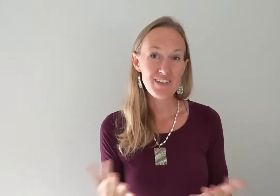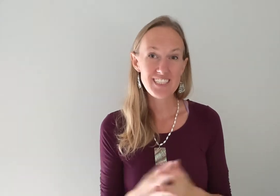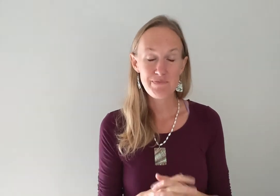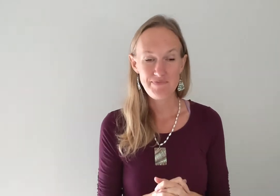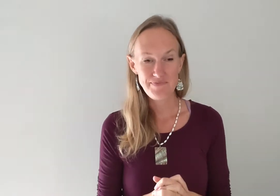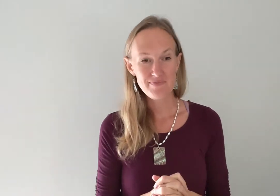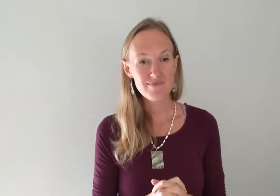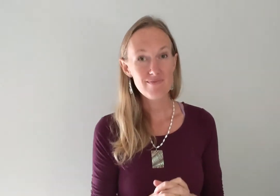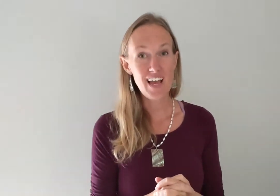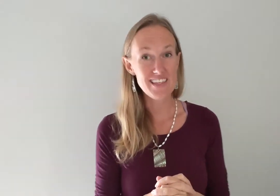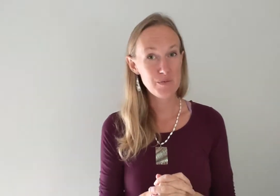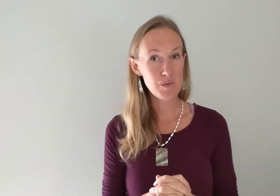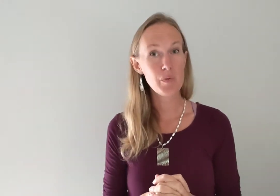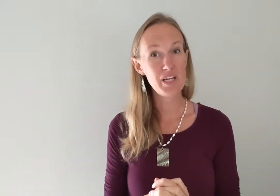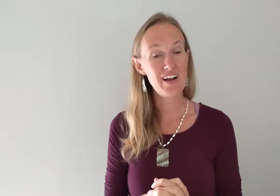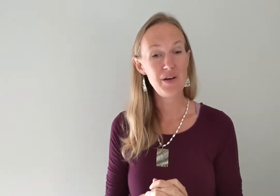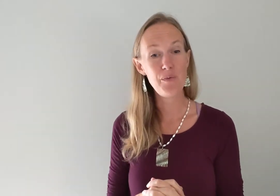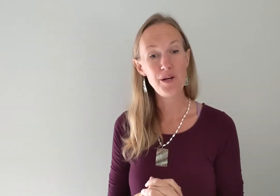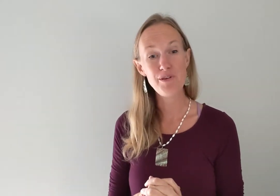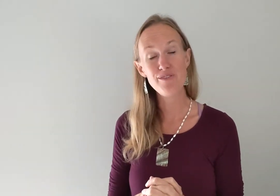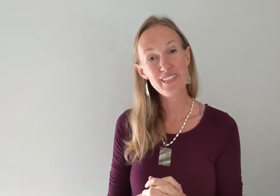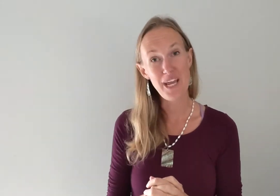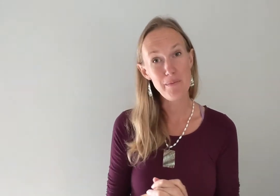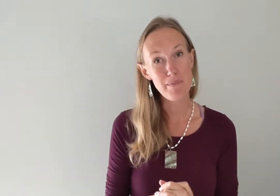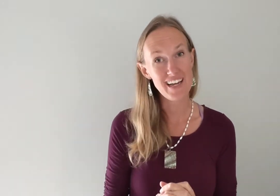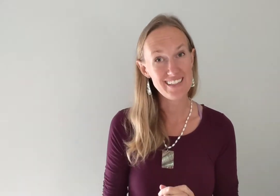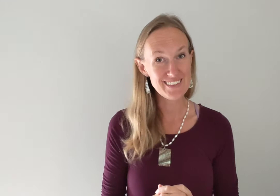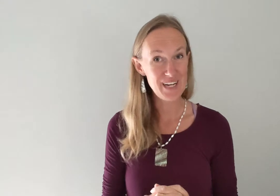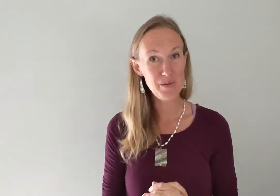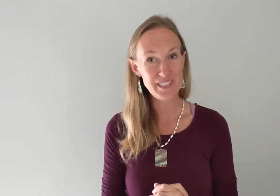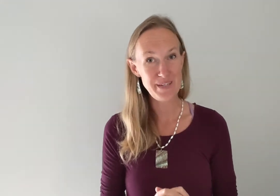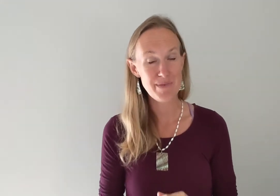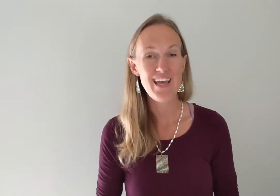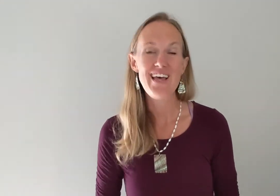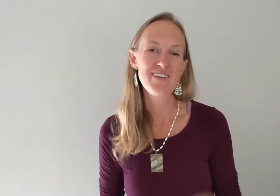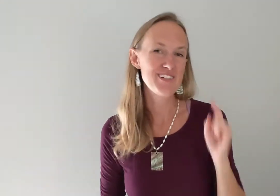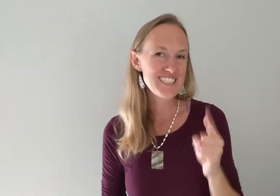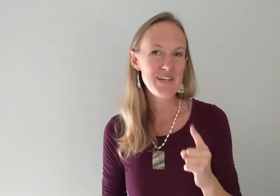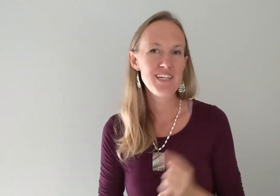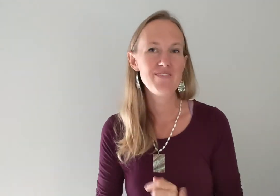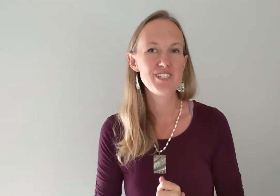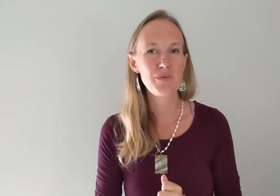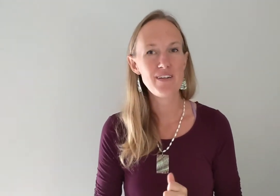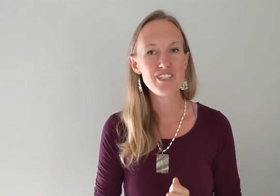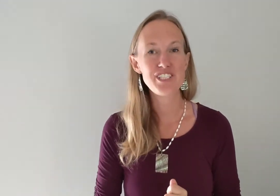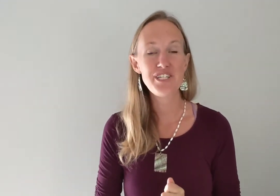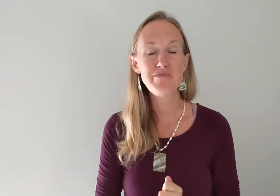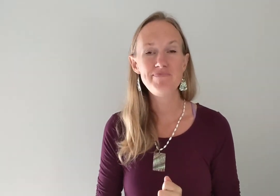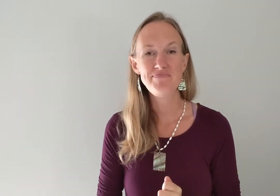language. This week we're working on What a Beautiful Name by Hillsong Worship. The first day we did verse 1 and verse 2. The